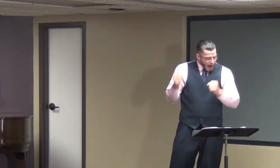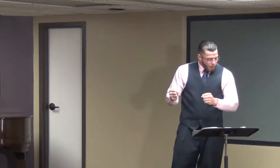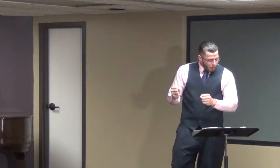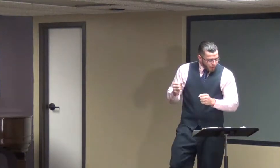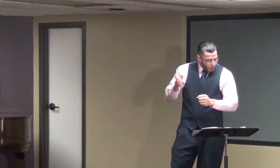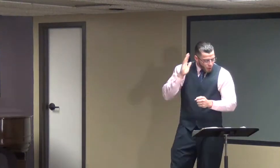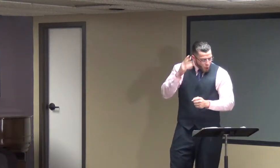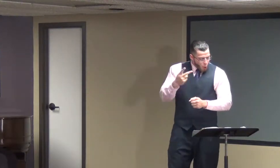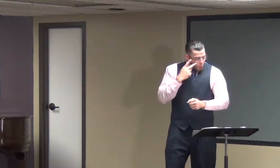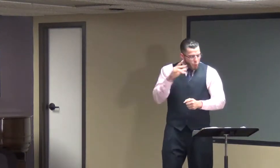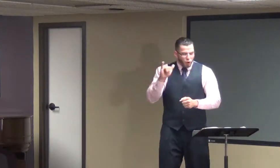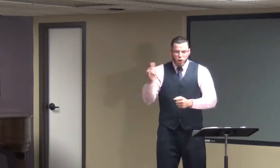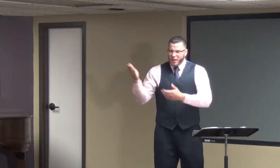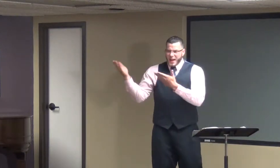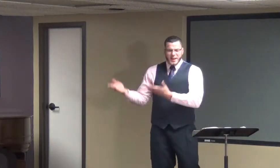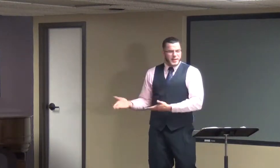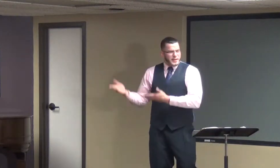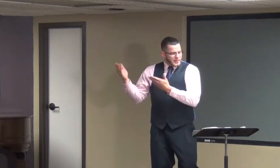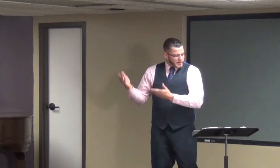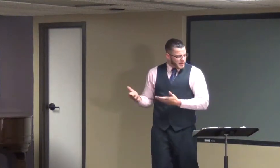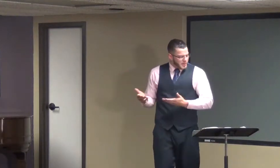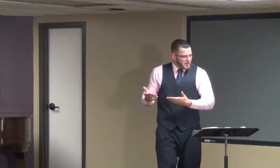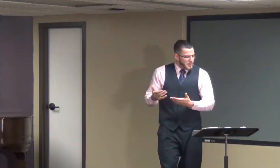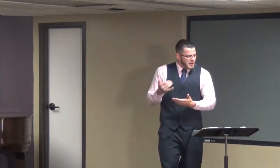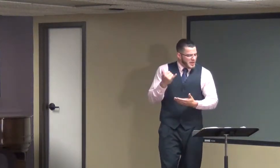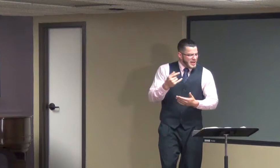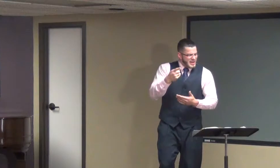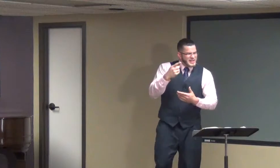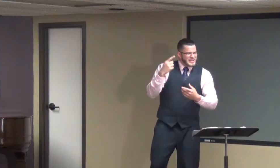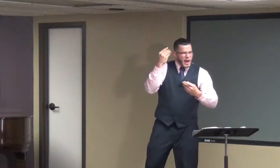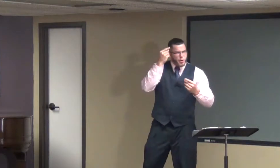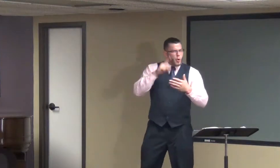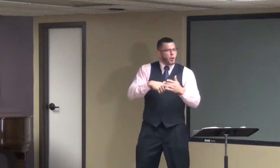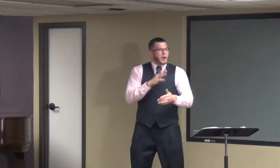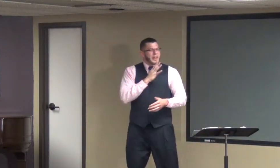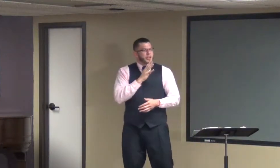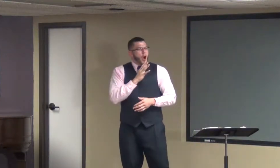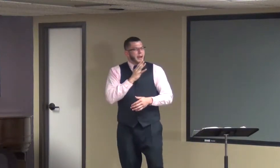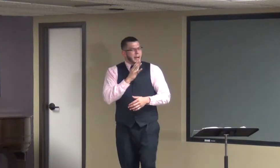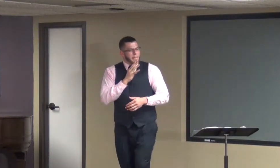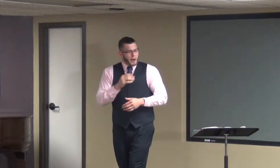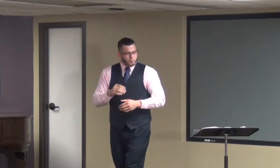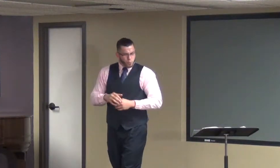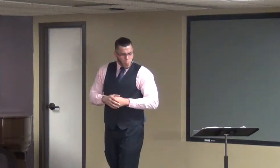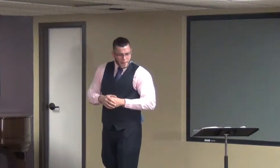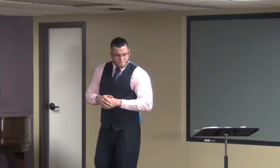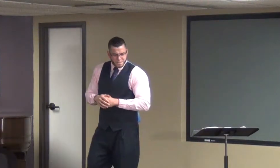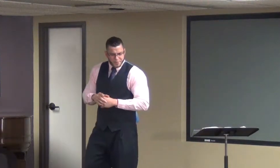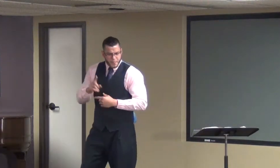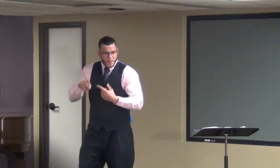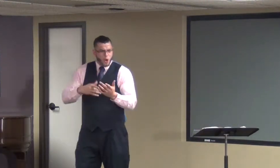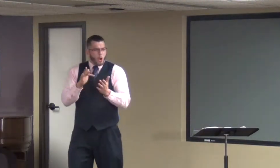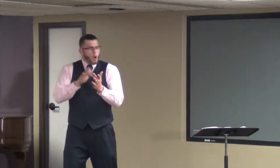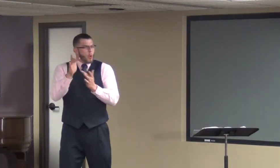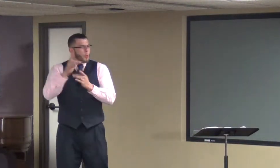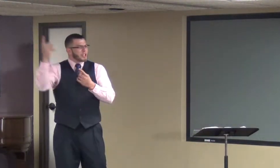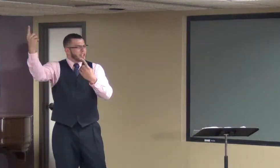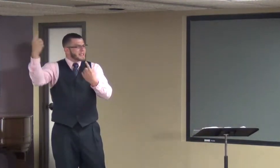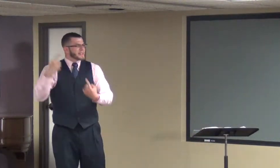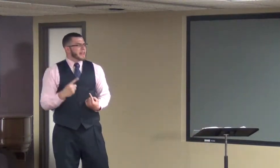power would look like this? Now you wonder, what are they talking about? When Jesus